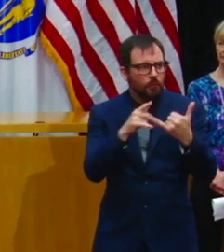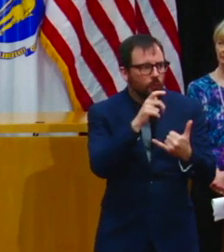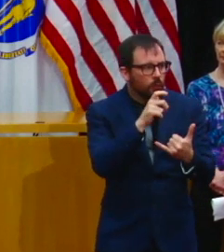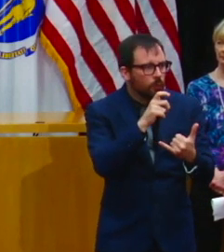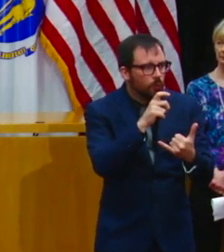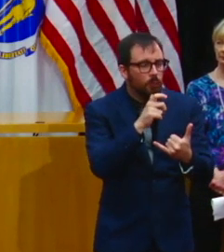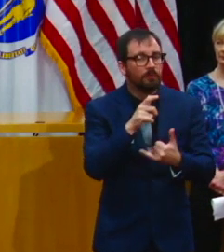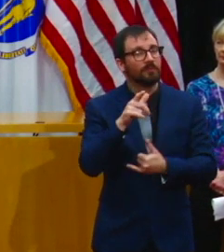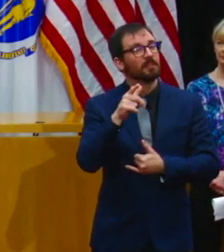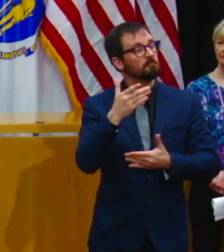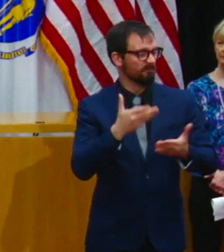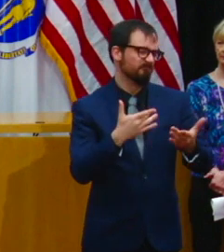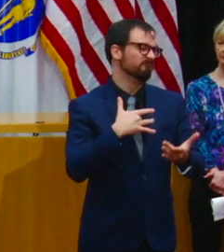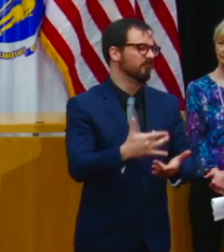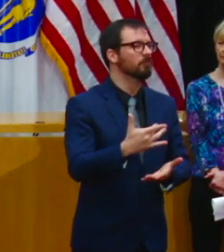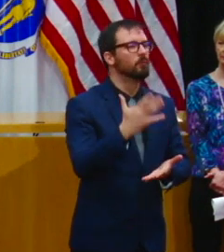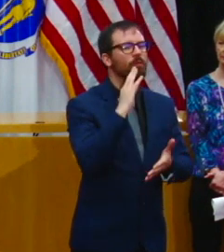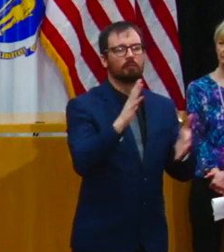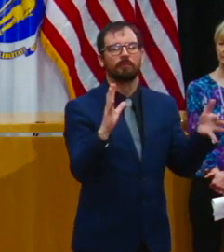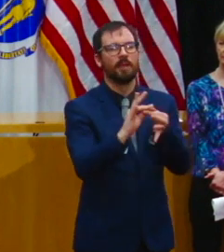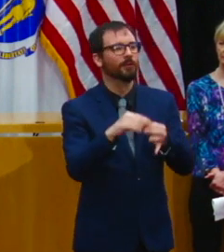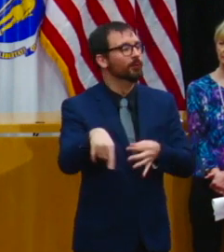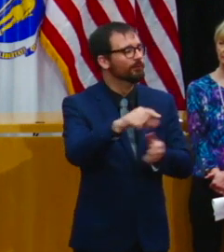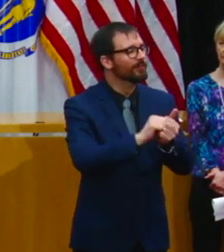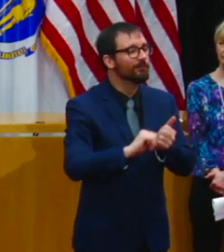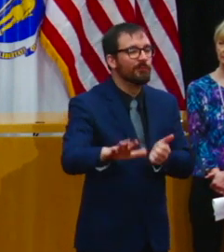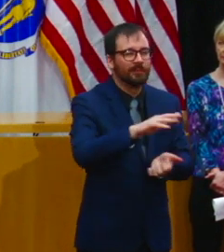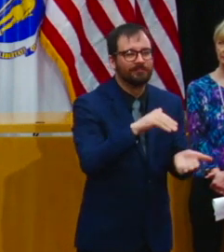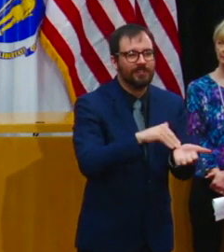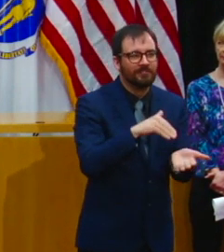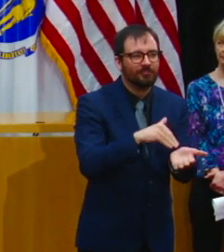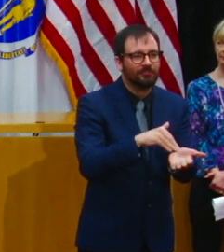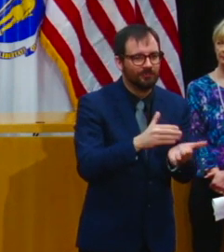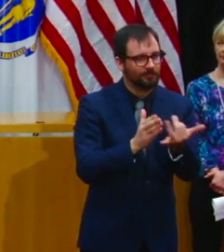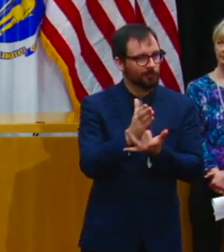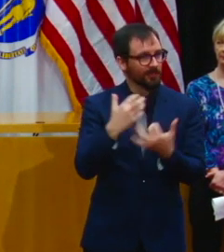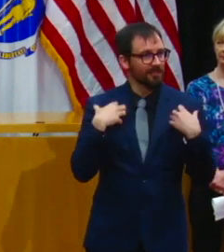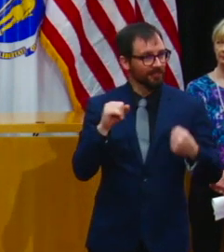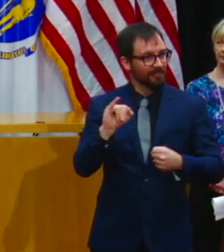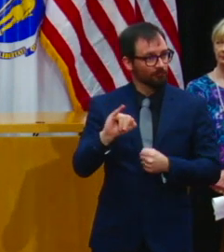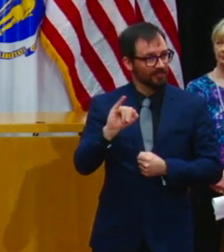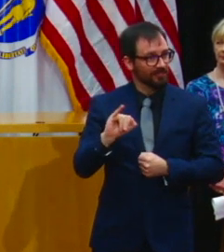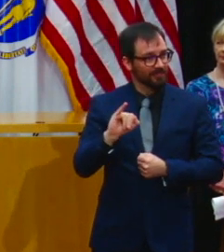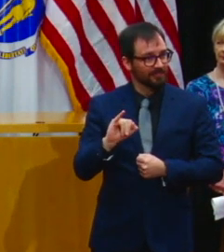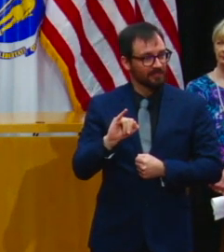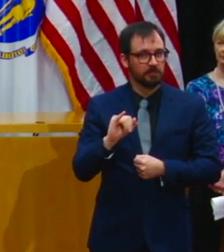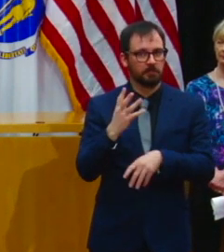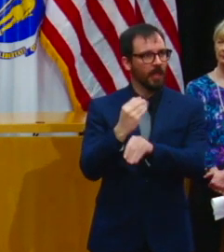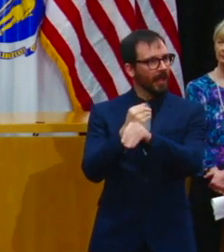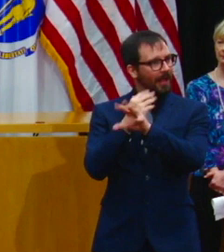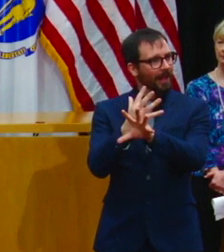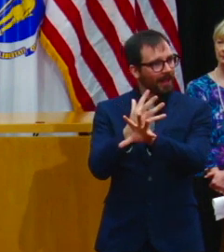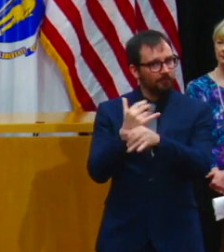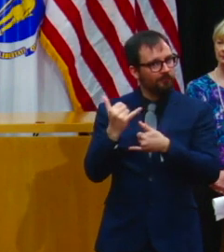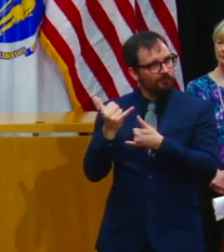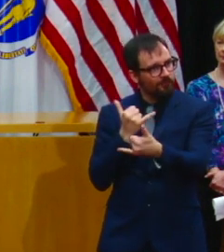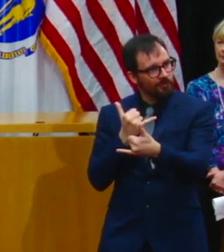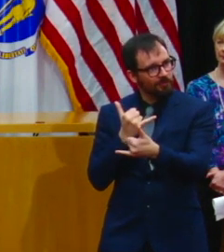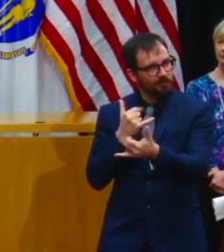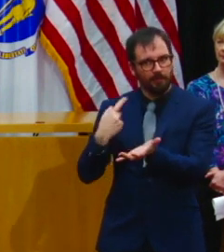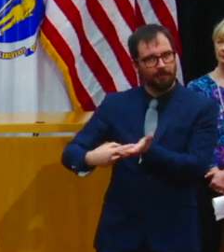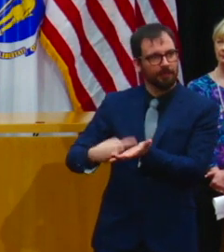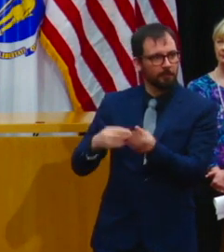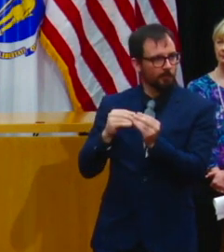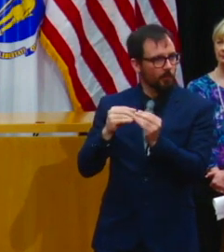provider to talk over the phone or through video chat with a healthcare provider right away. Again, this is not to be used